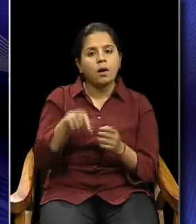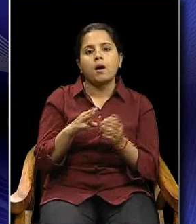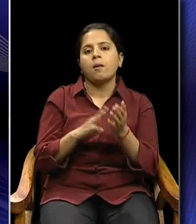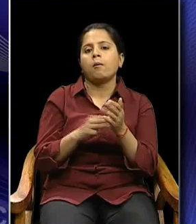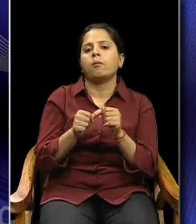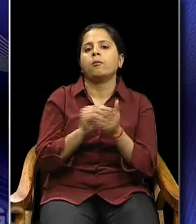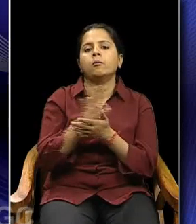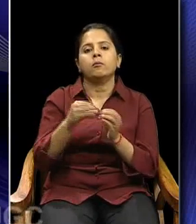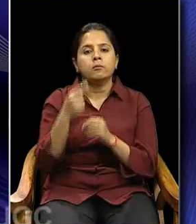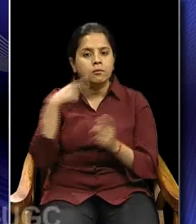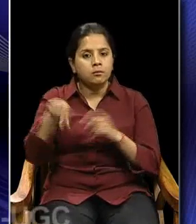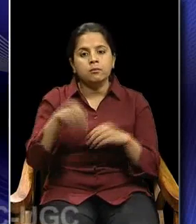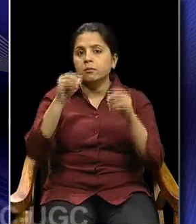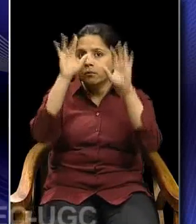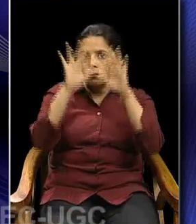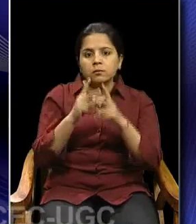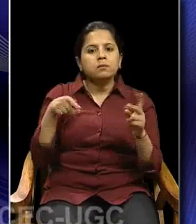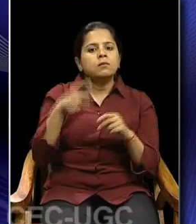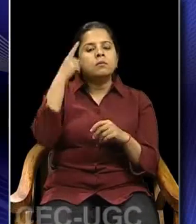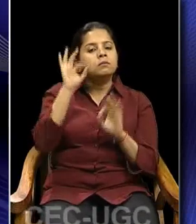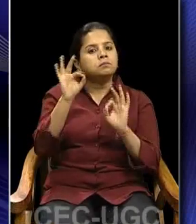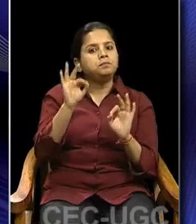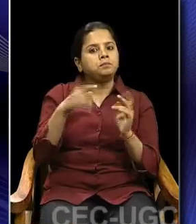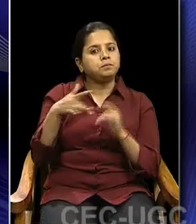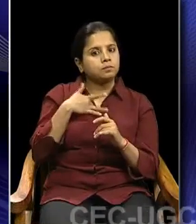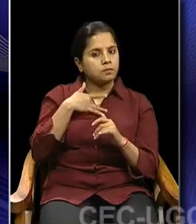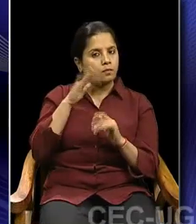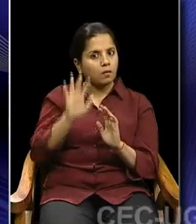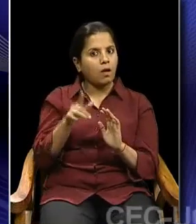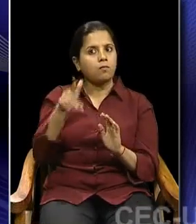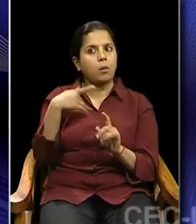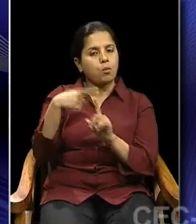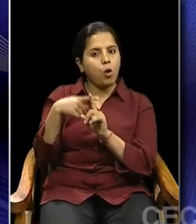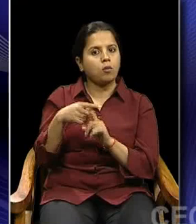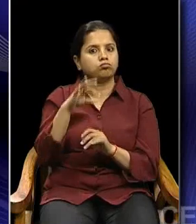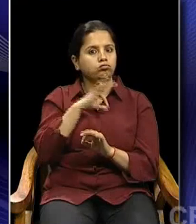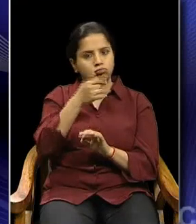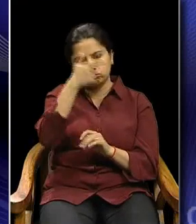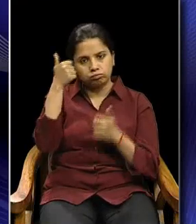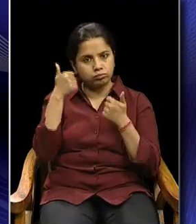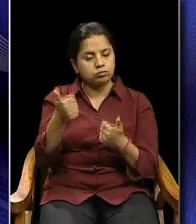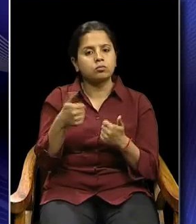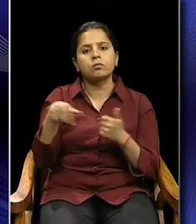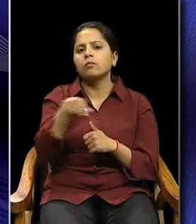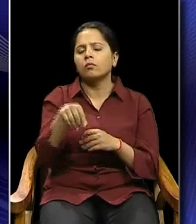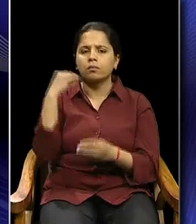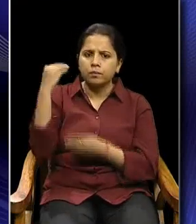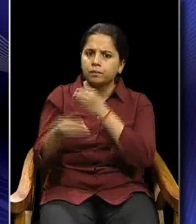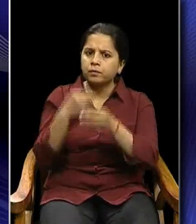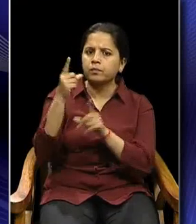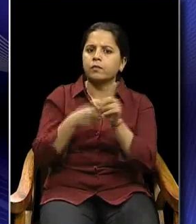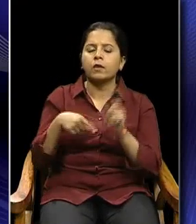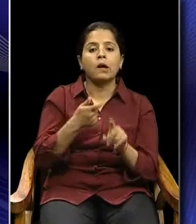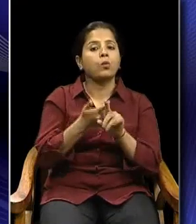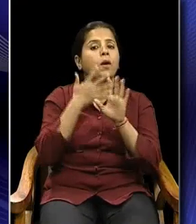whose reign was famous for the prosperity, equality and the righteousness. And according to the tradition, every year people of